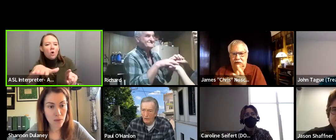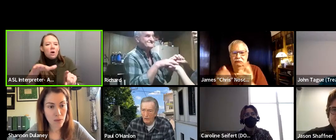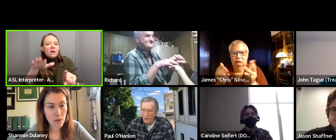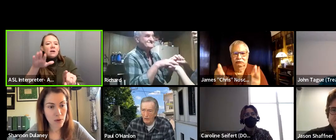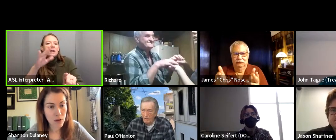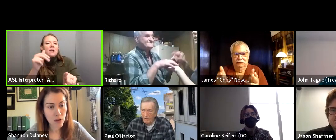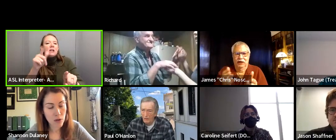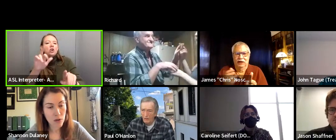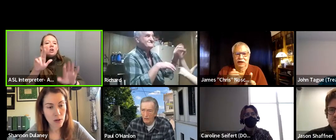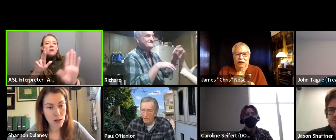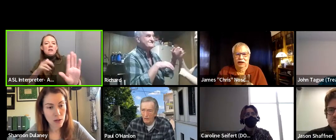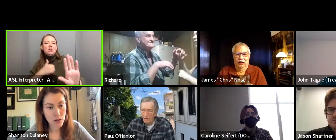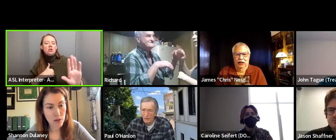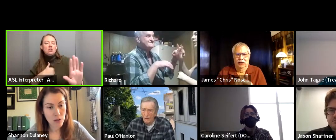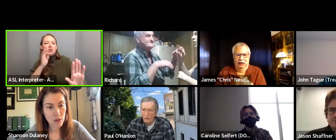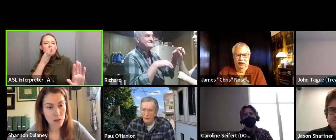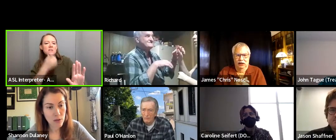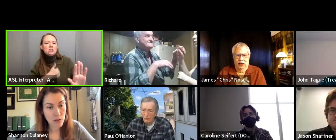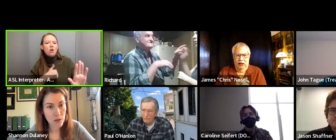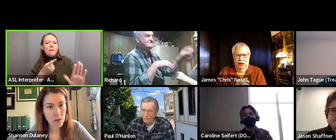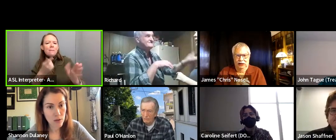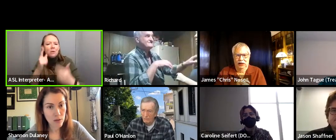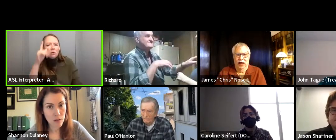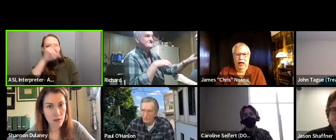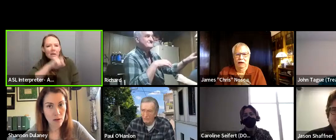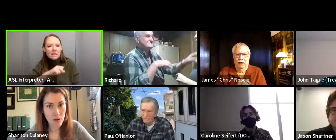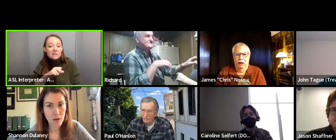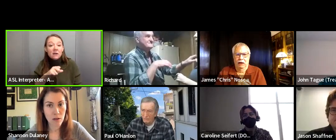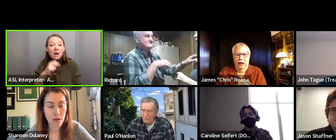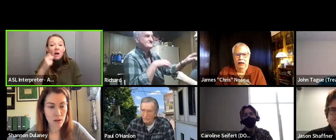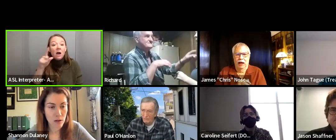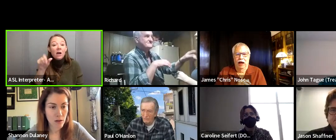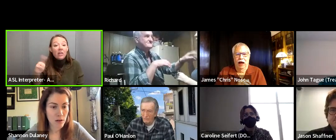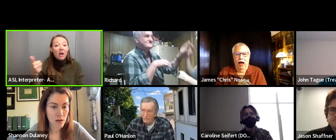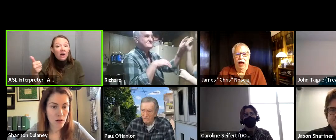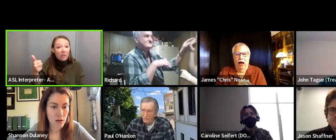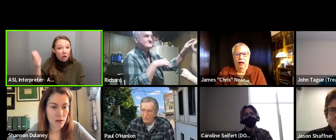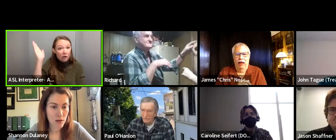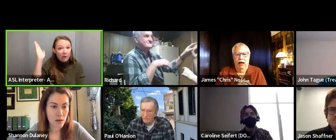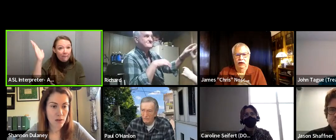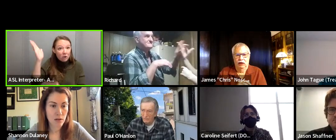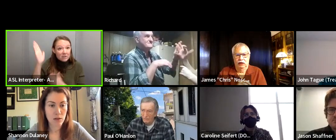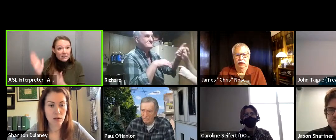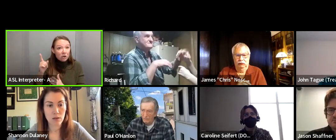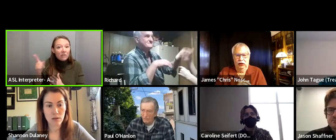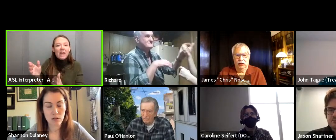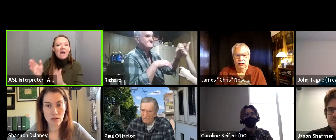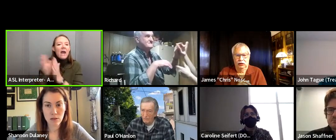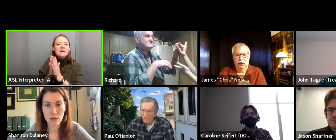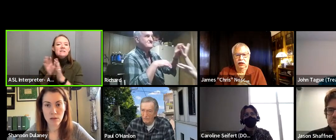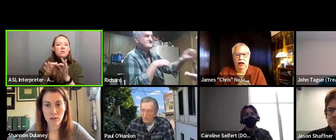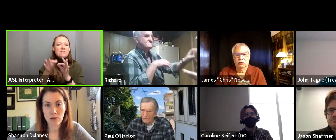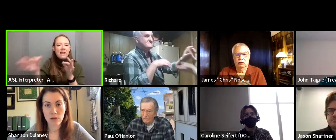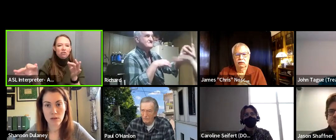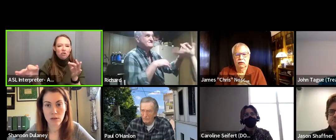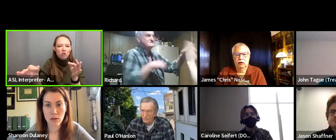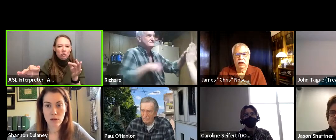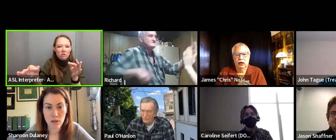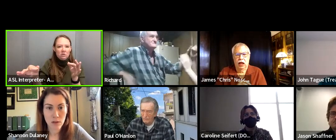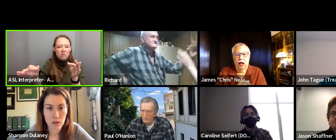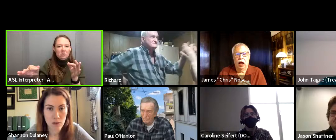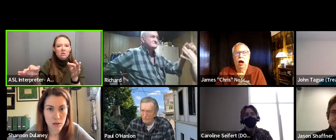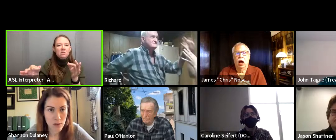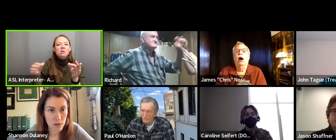is Hillary. So sorry. You might have missed it, but our other guest asked to reschedule. They have a very